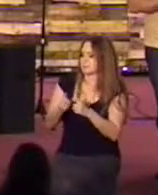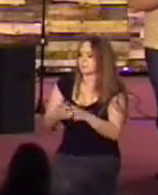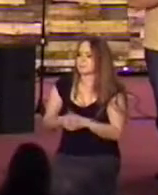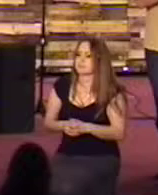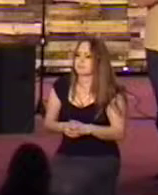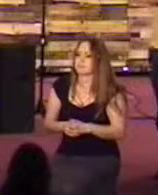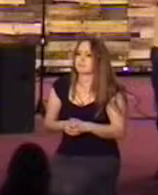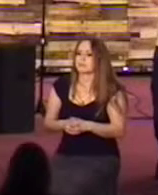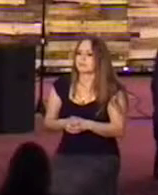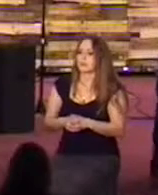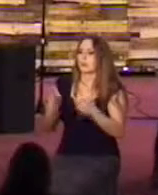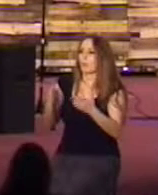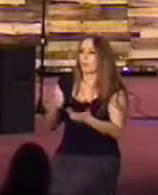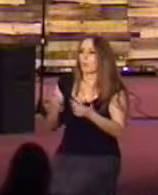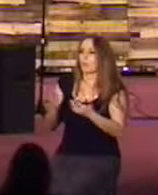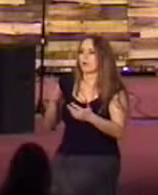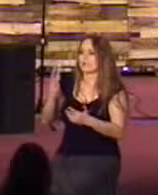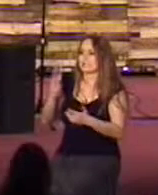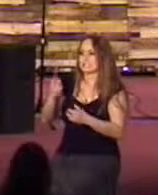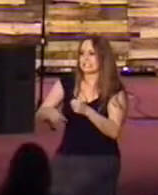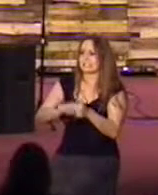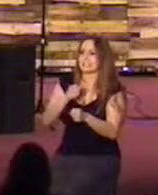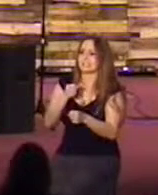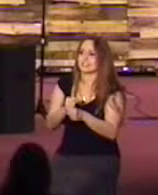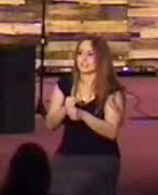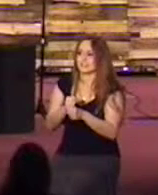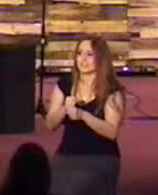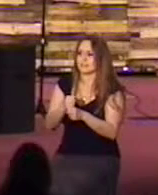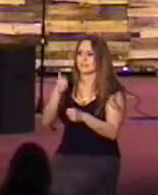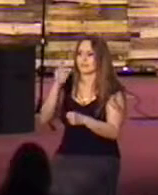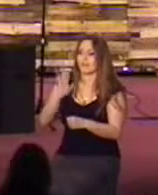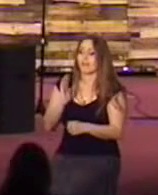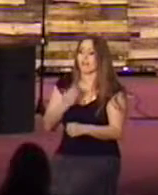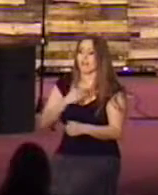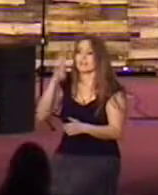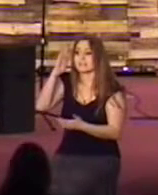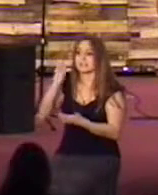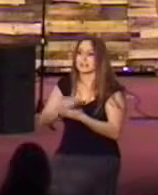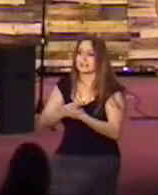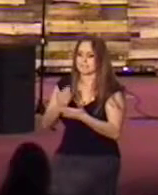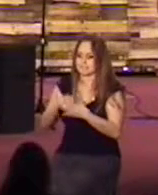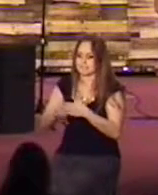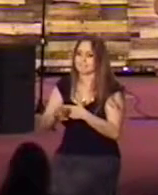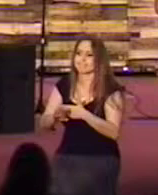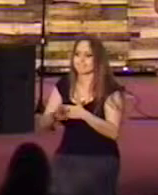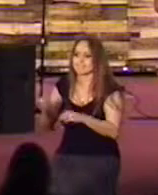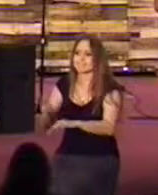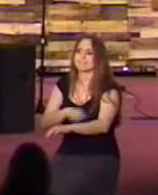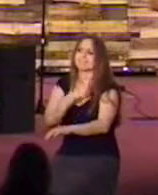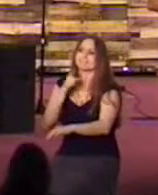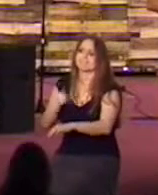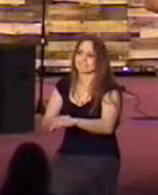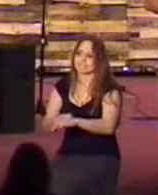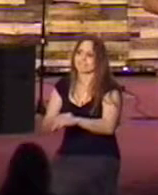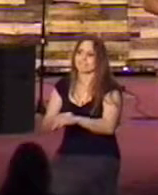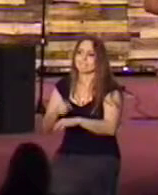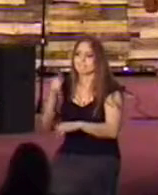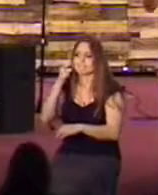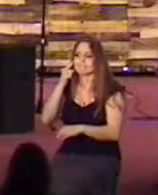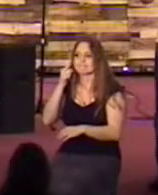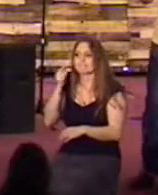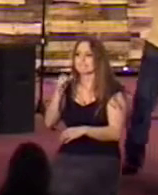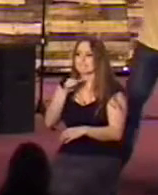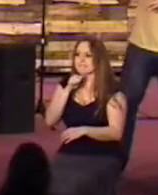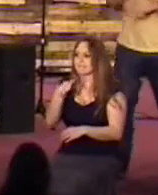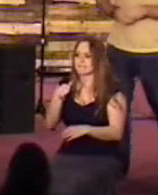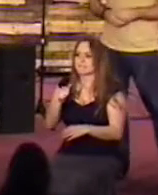We waited 6 years for our son to come. It was a long time, thinking we wouldn't get pregnant and thinking that